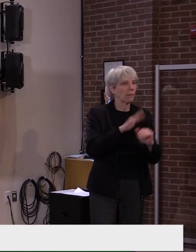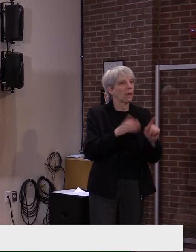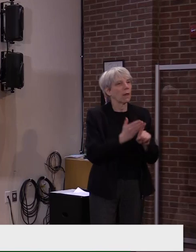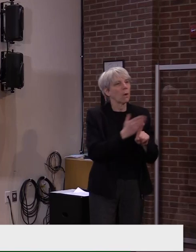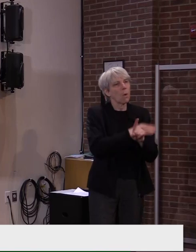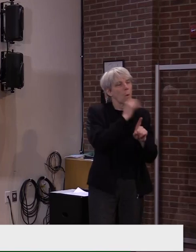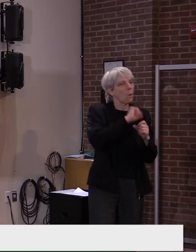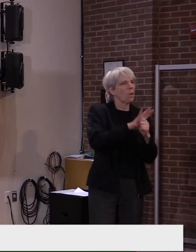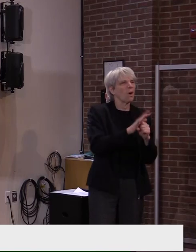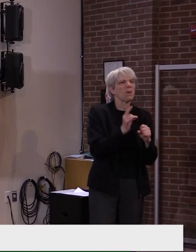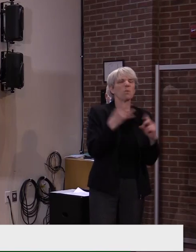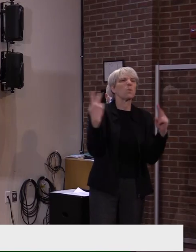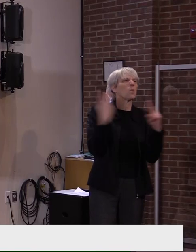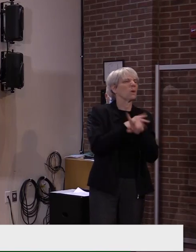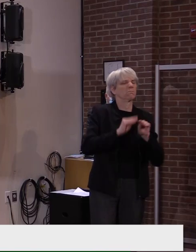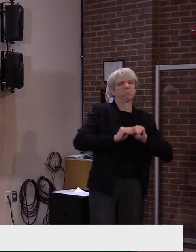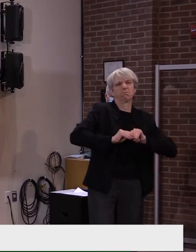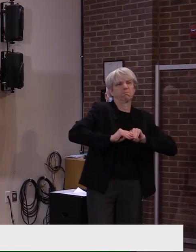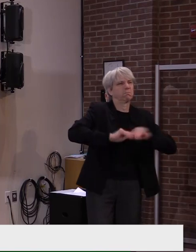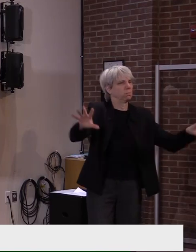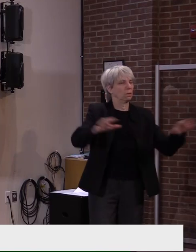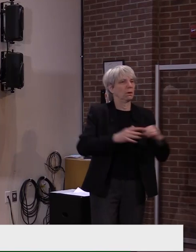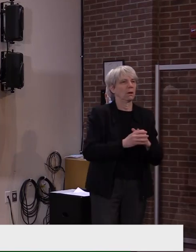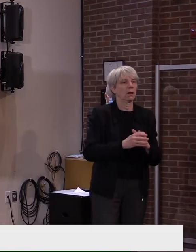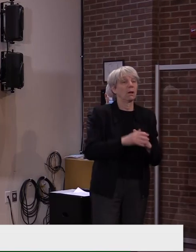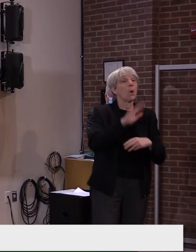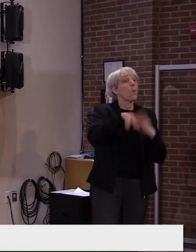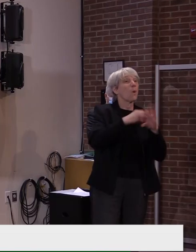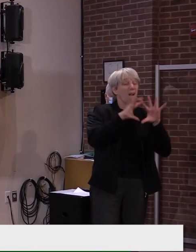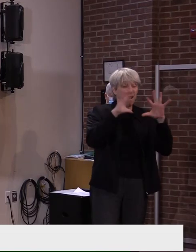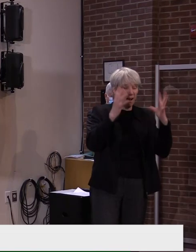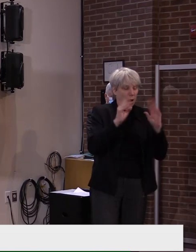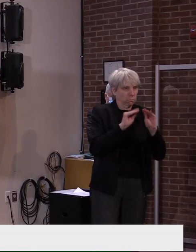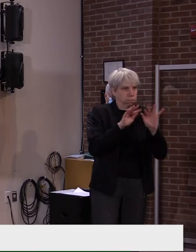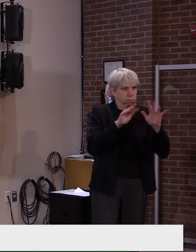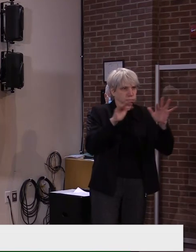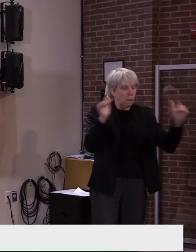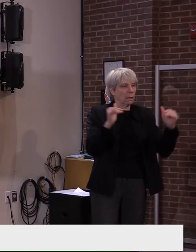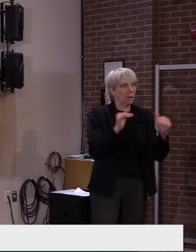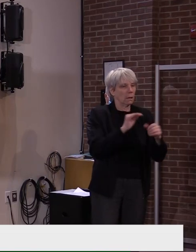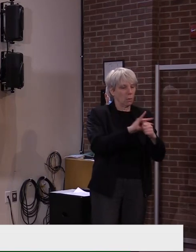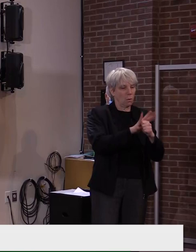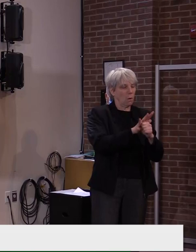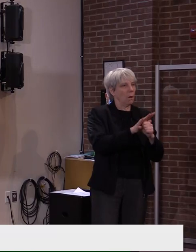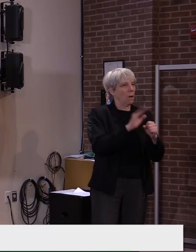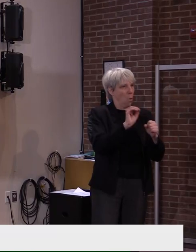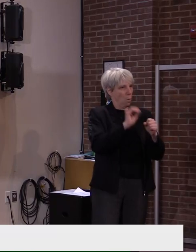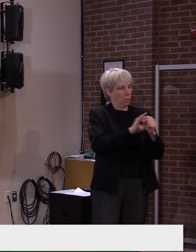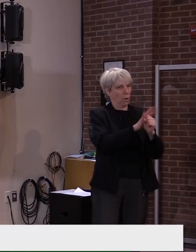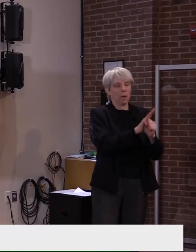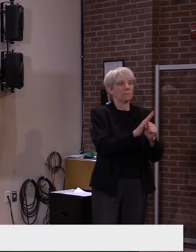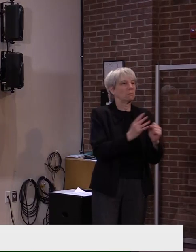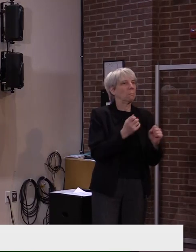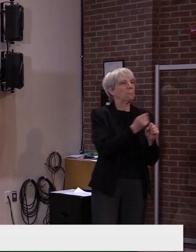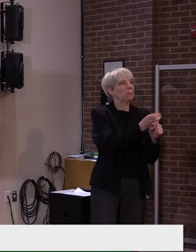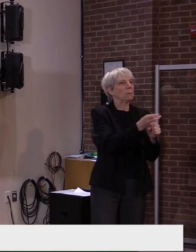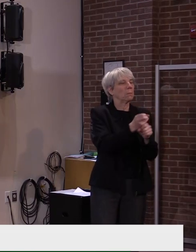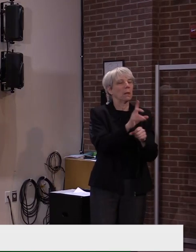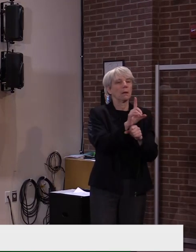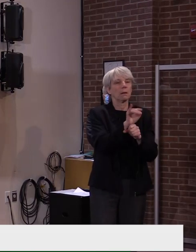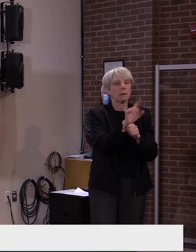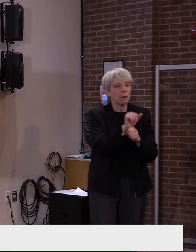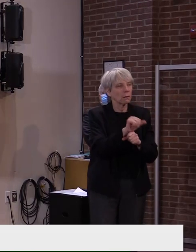dominant variant around the world, and now in the US, it will soon become dominant in